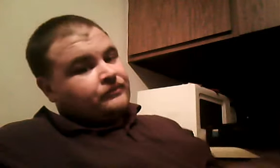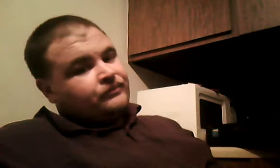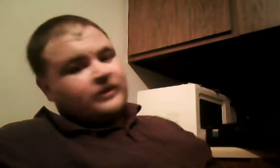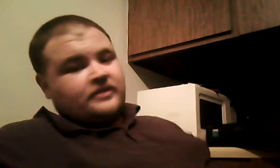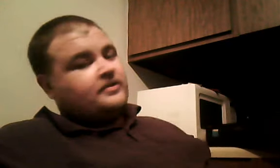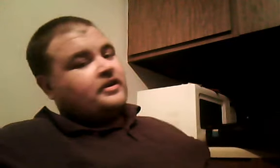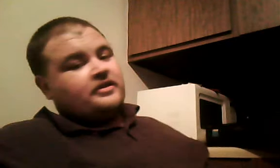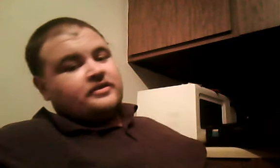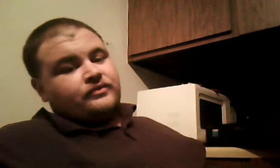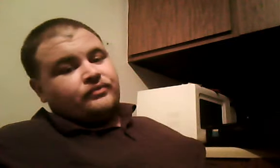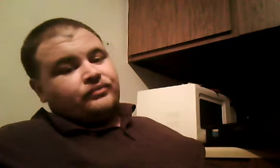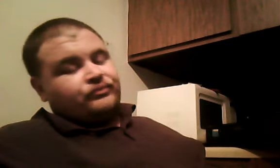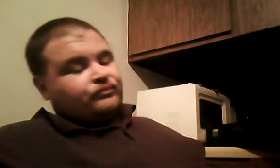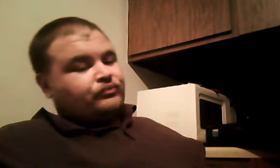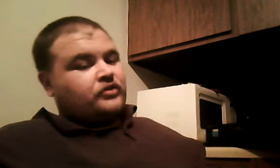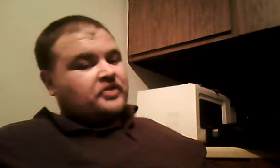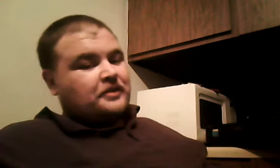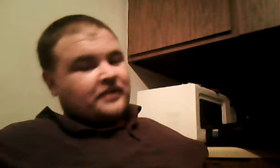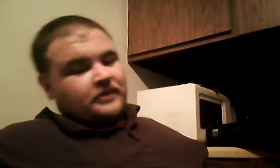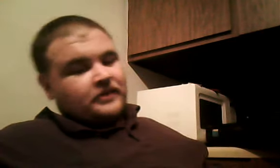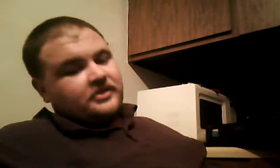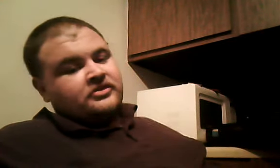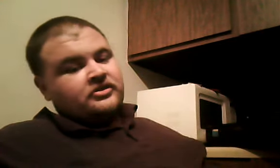it sucks. The Saban's out until next year.